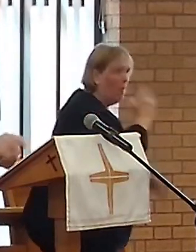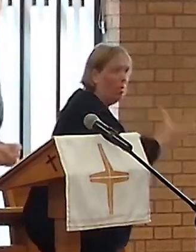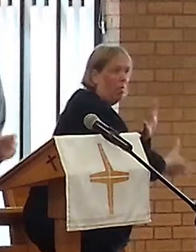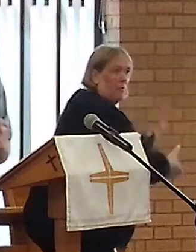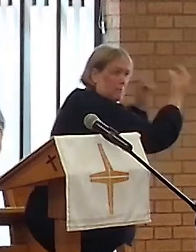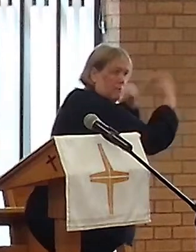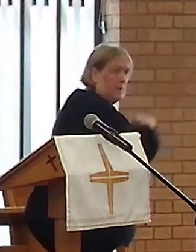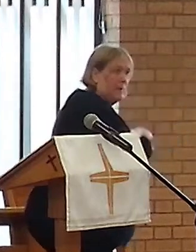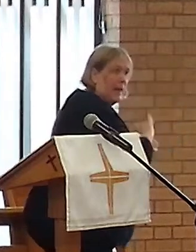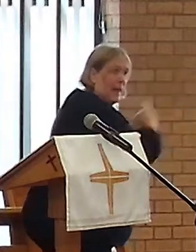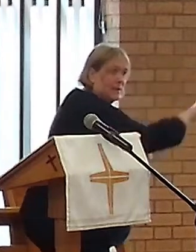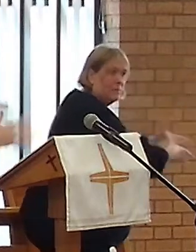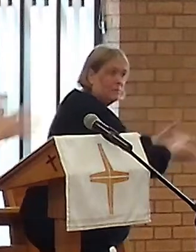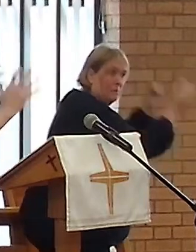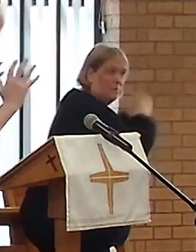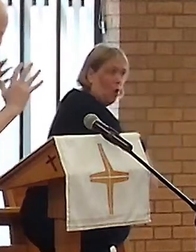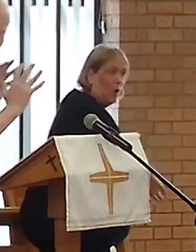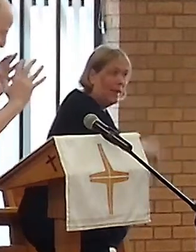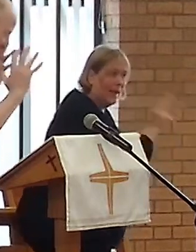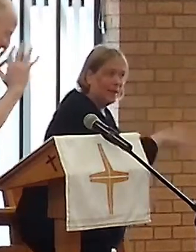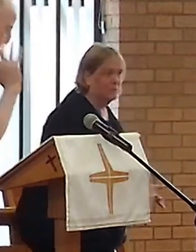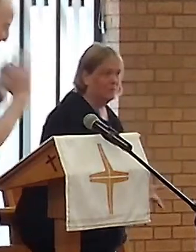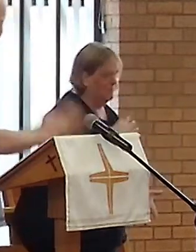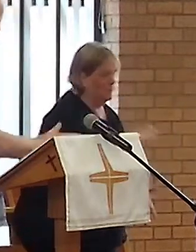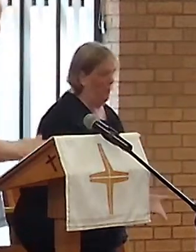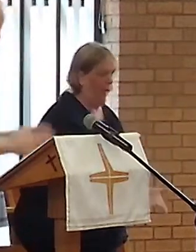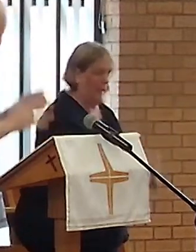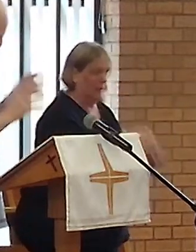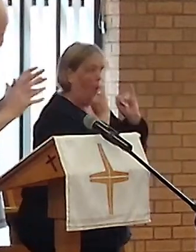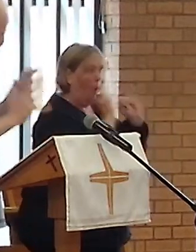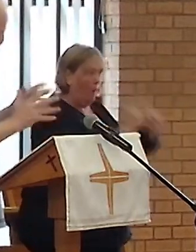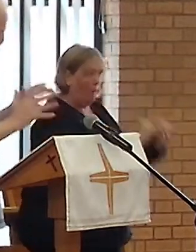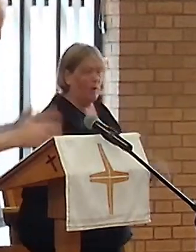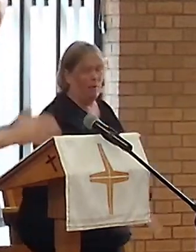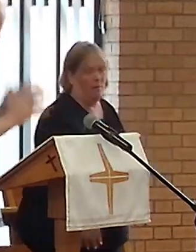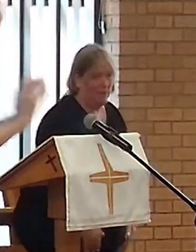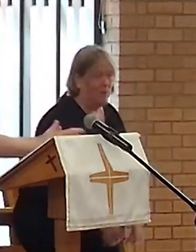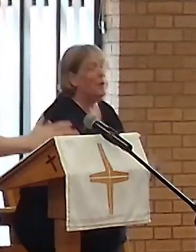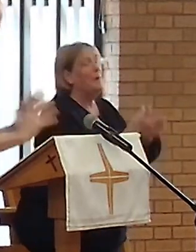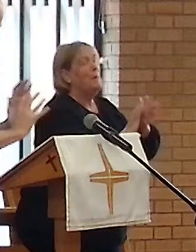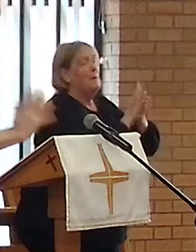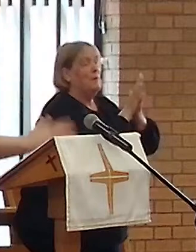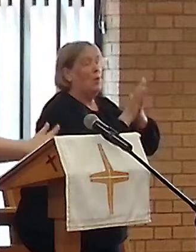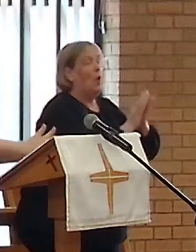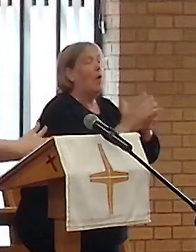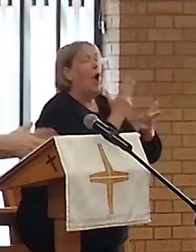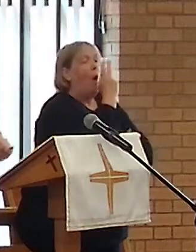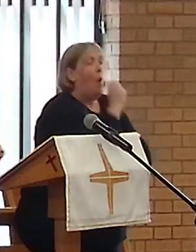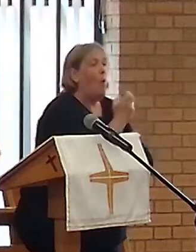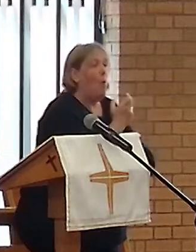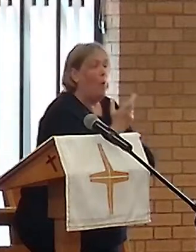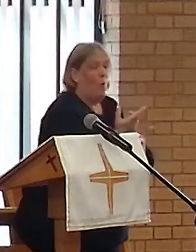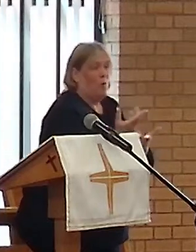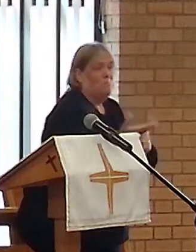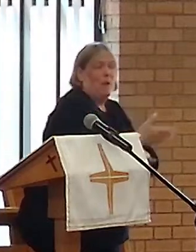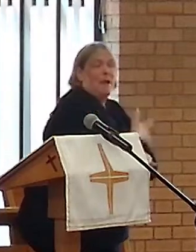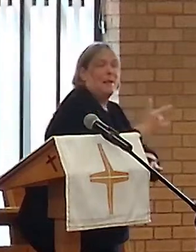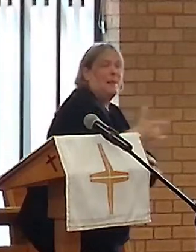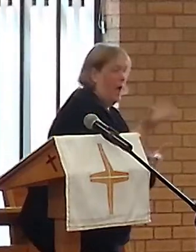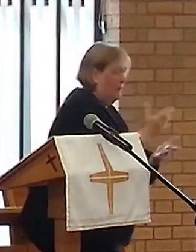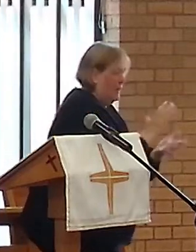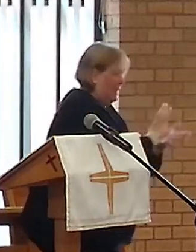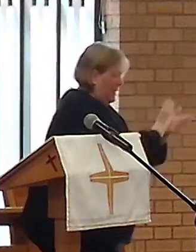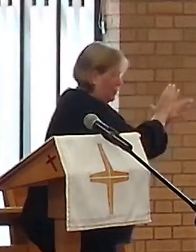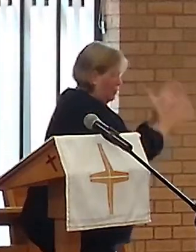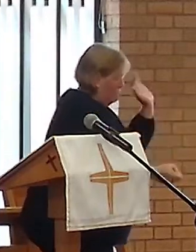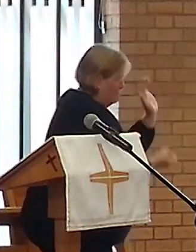That's what Paul's saying here. We need to do something drastic to the old life. We need to burn it. We need to give it up and put on this new